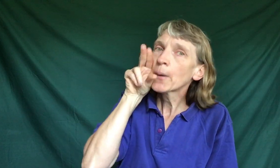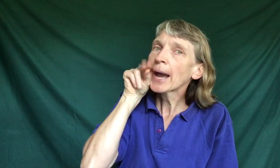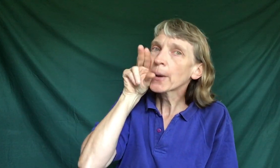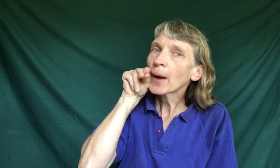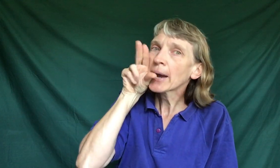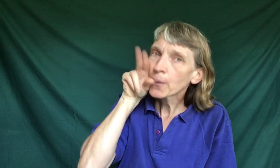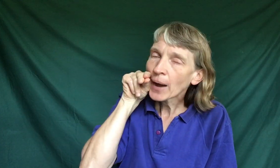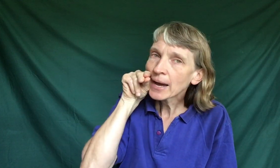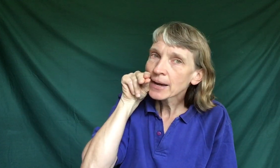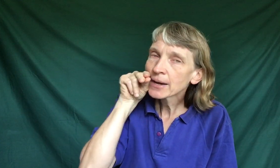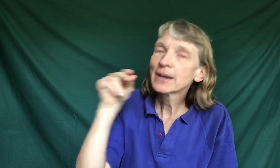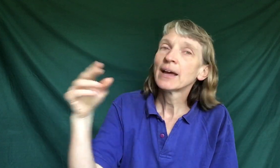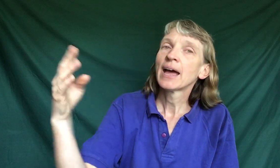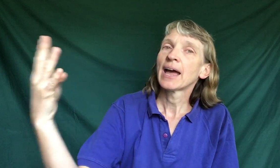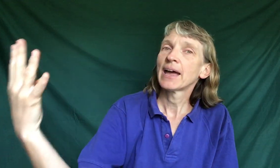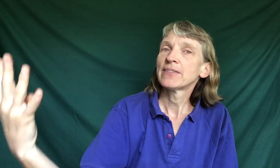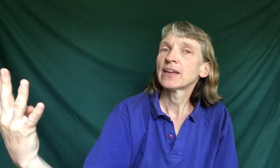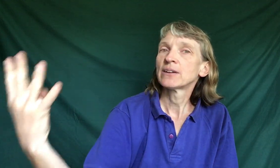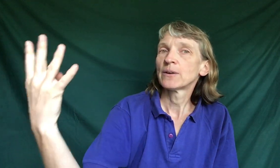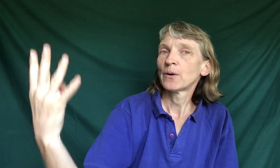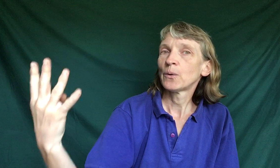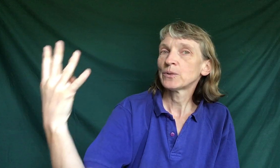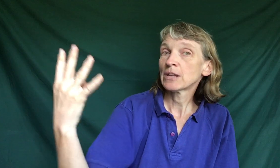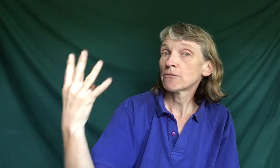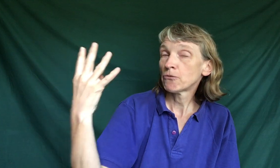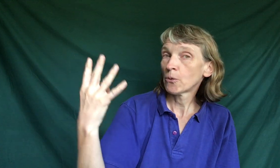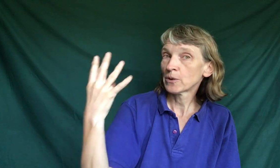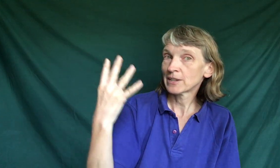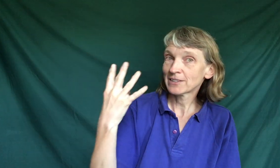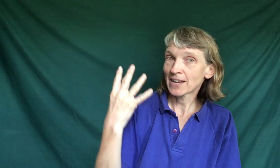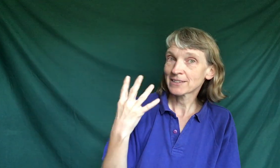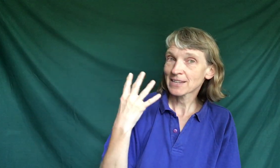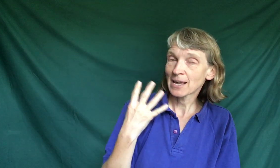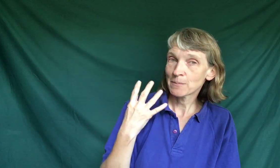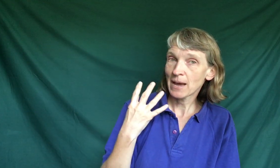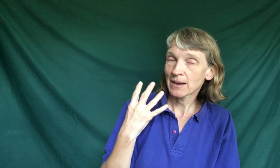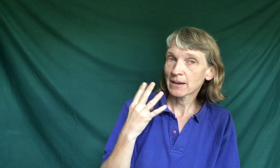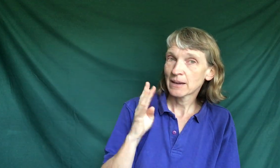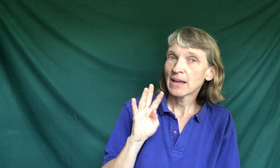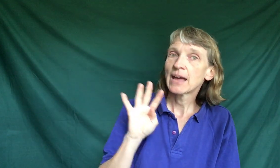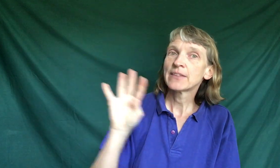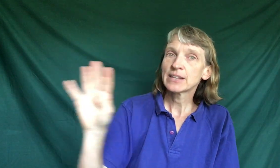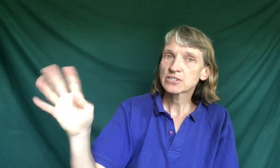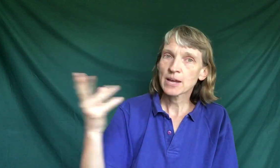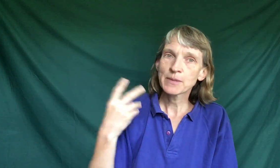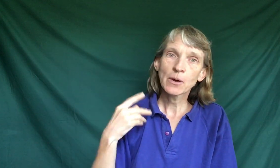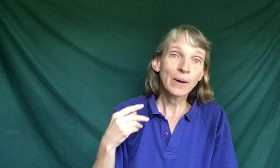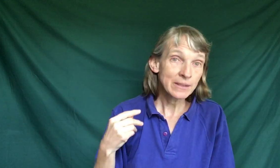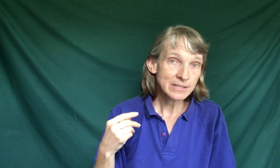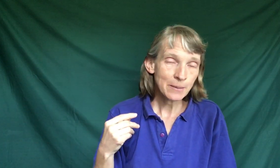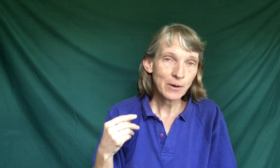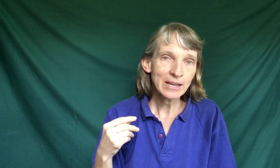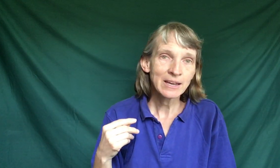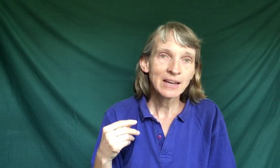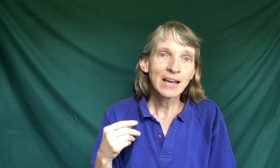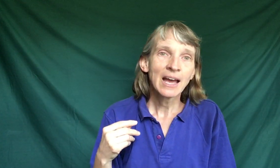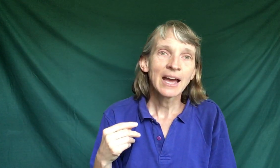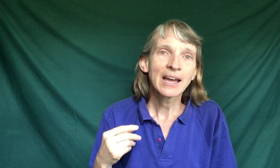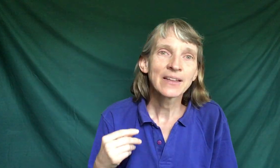quack, quack, quack. And then only four little ducks came back. And then each time they go away the same way. And